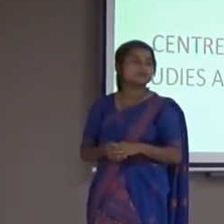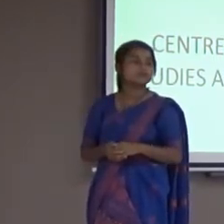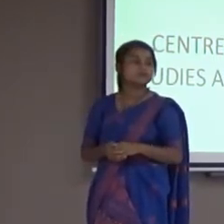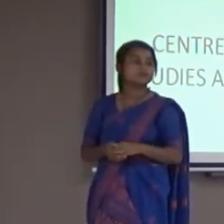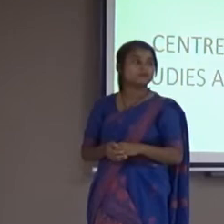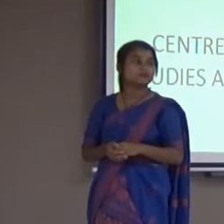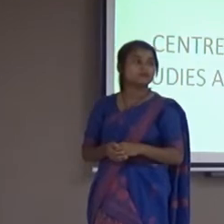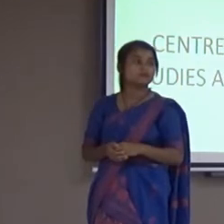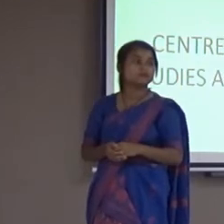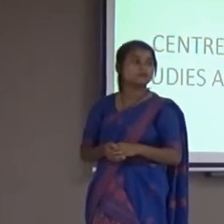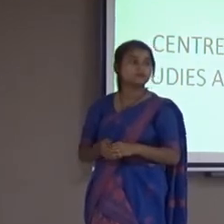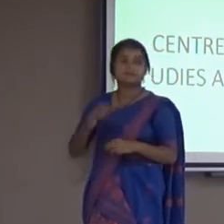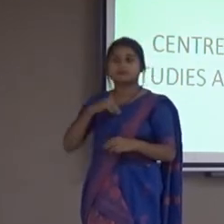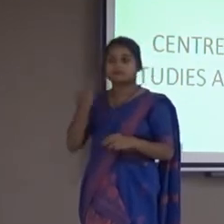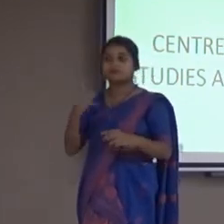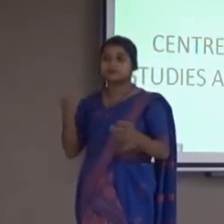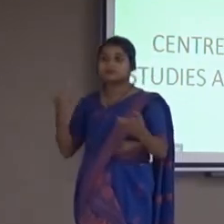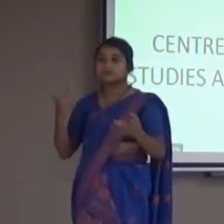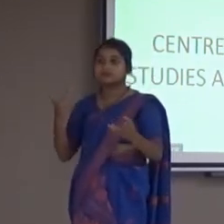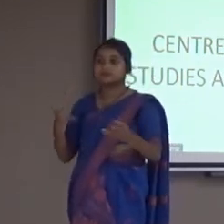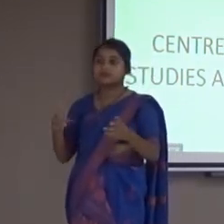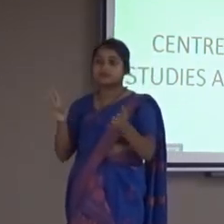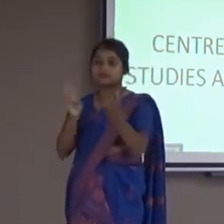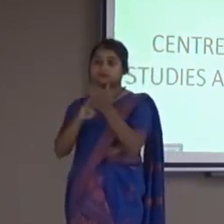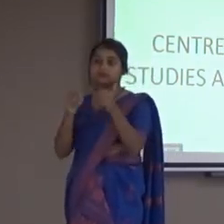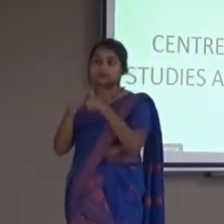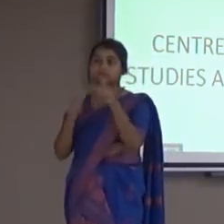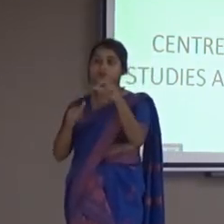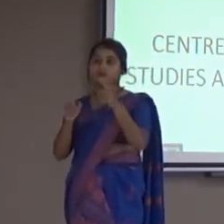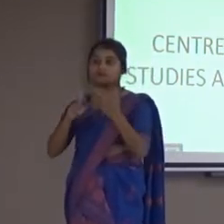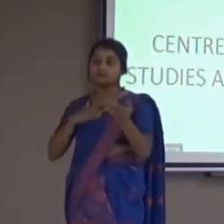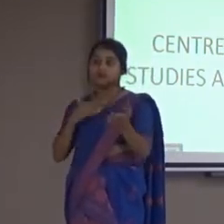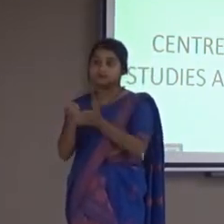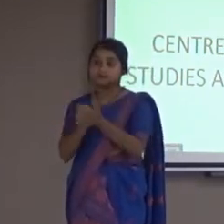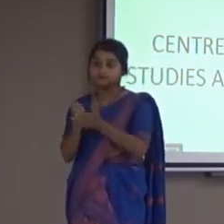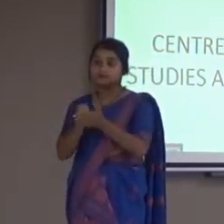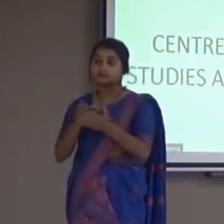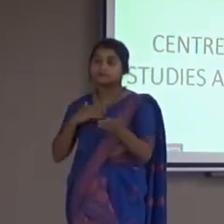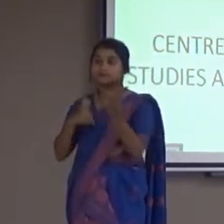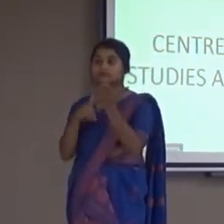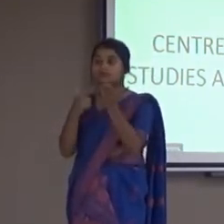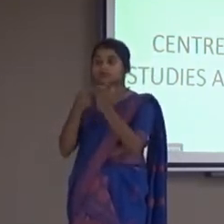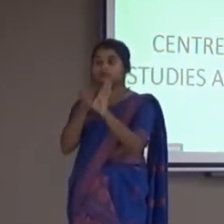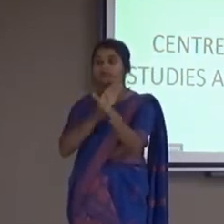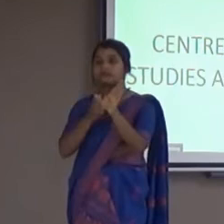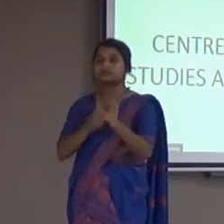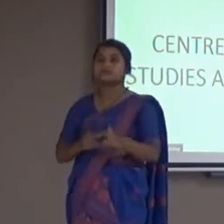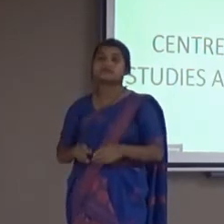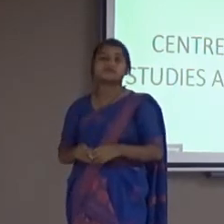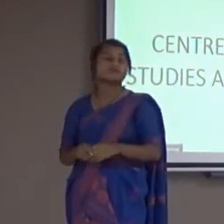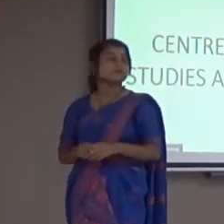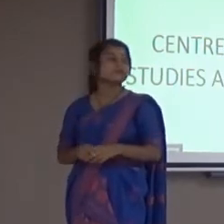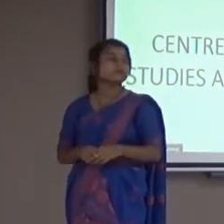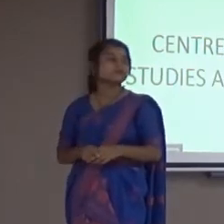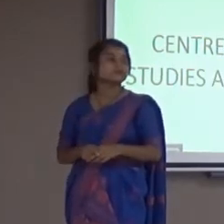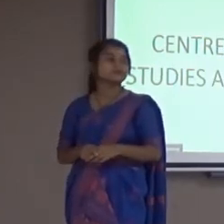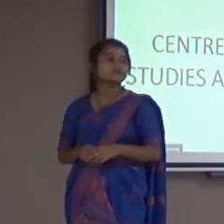we are like Mali, through our own efforts, we are trying to create that right kind of discourse, right kind